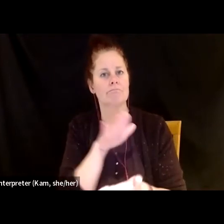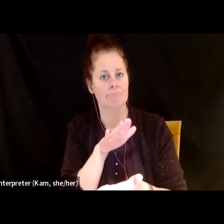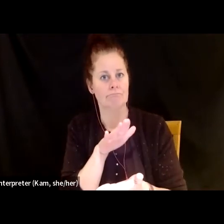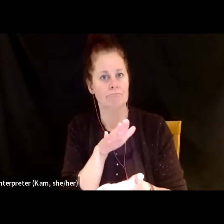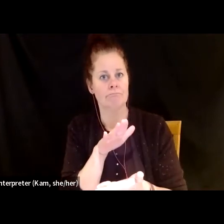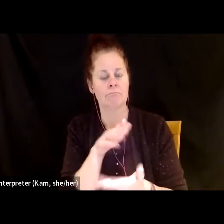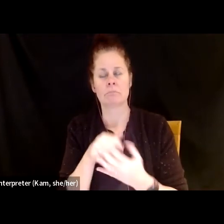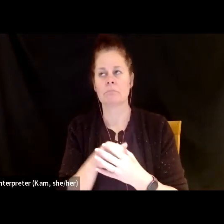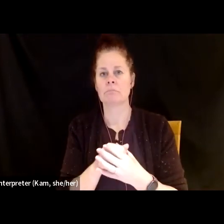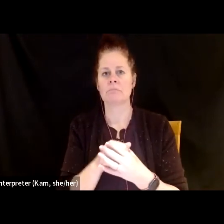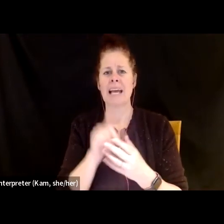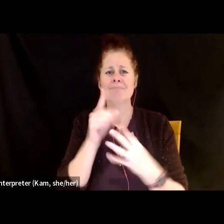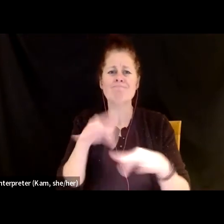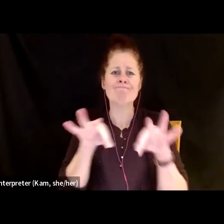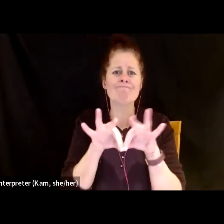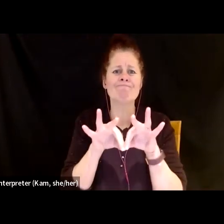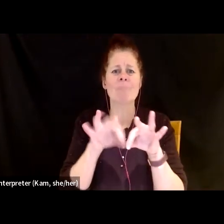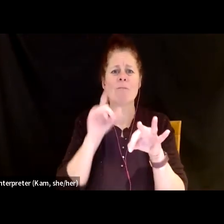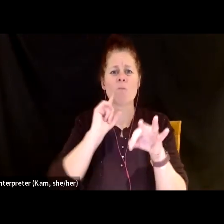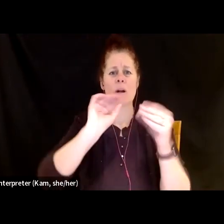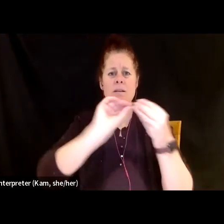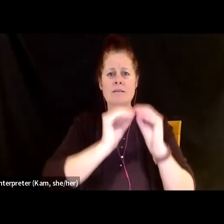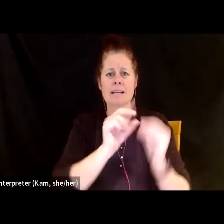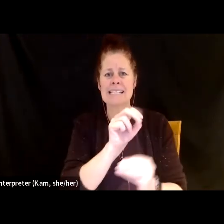you know, how we look at